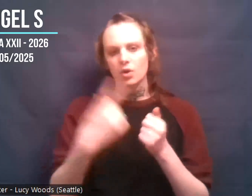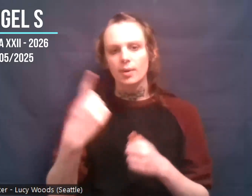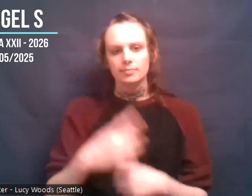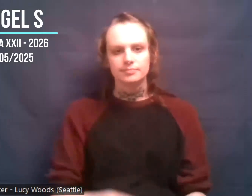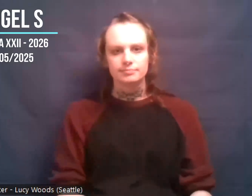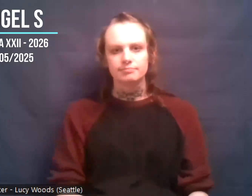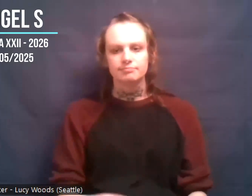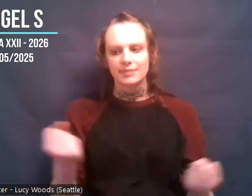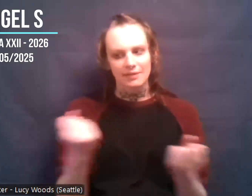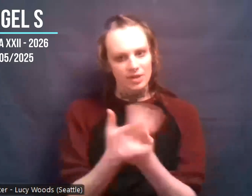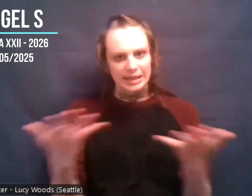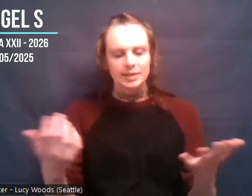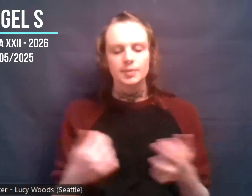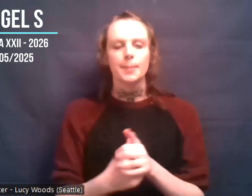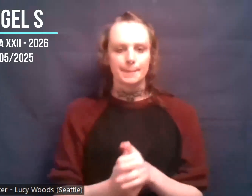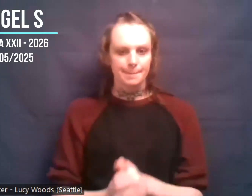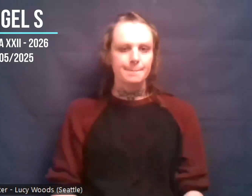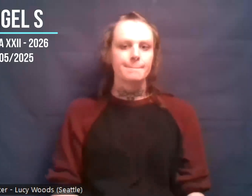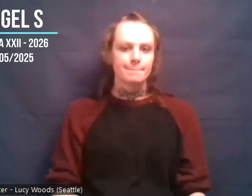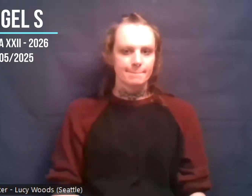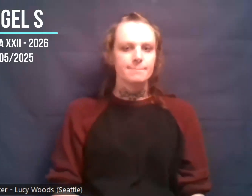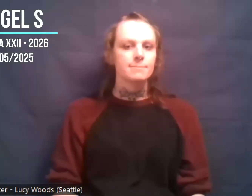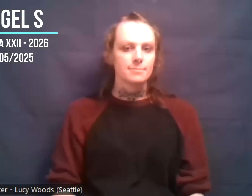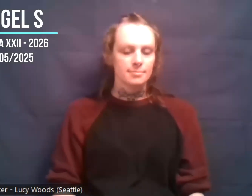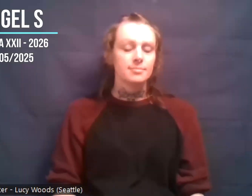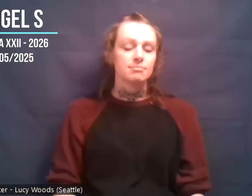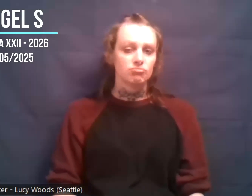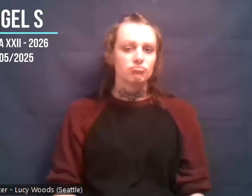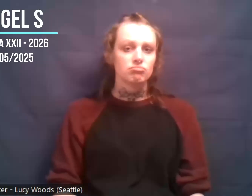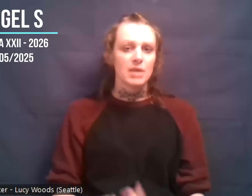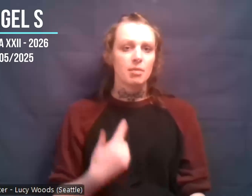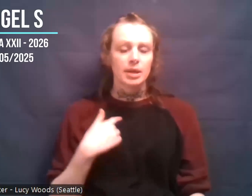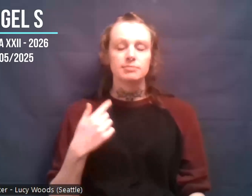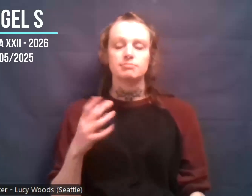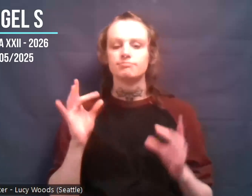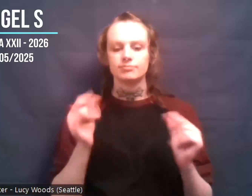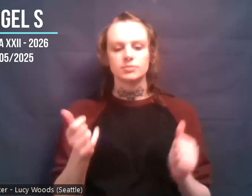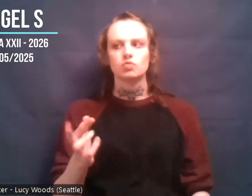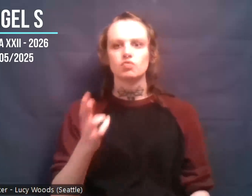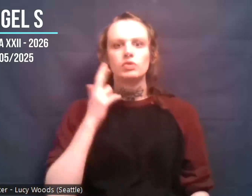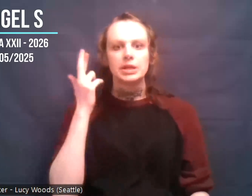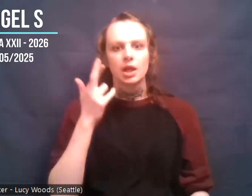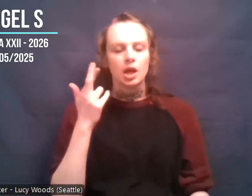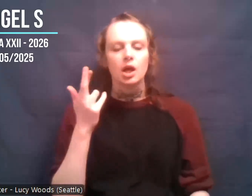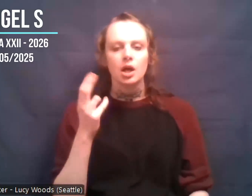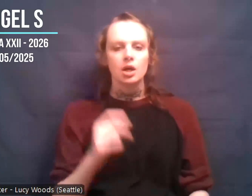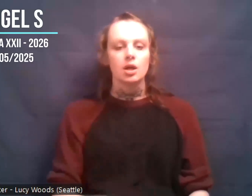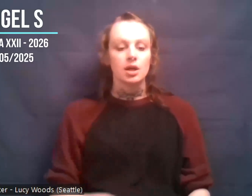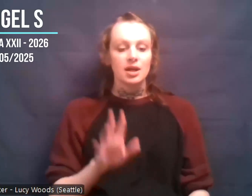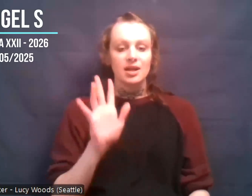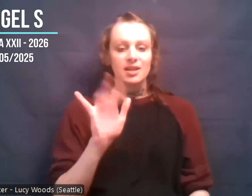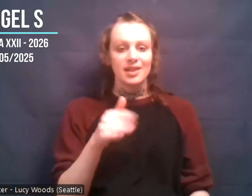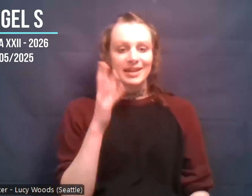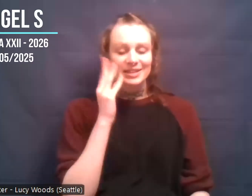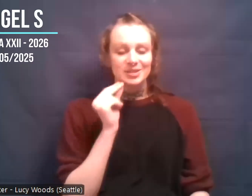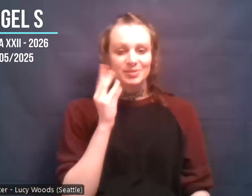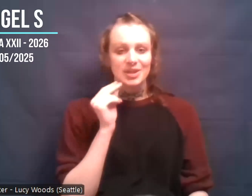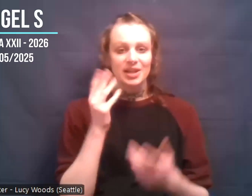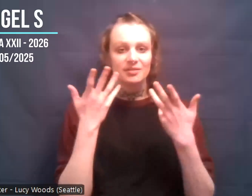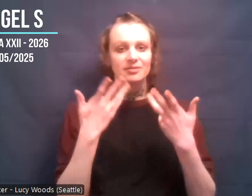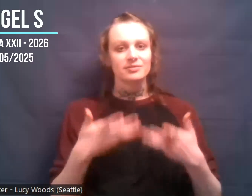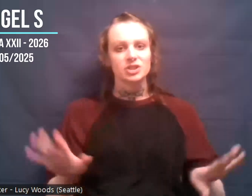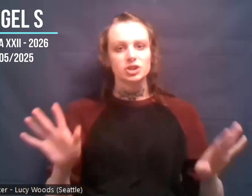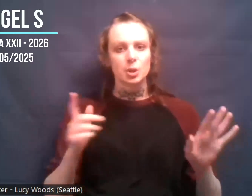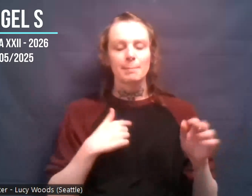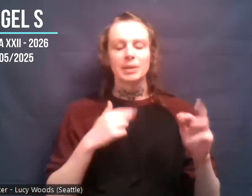and everything. And it just clicked for me. And after having had that experience, I was so ready to have this fifth